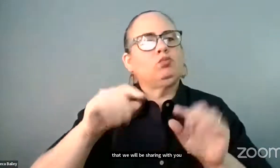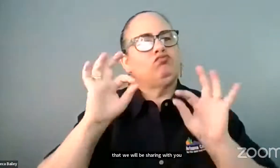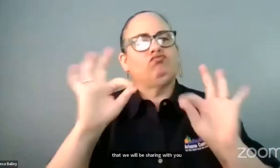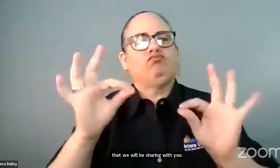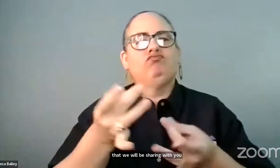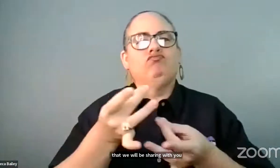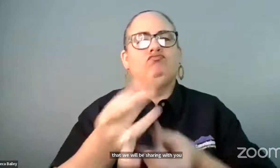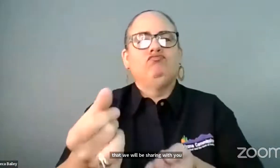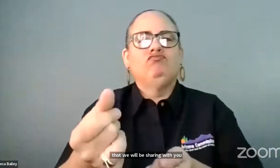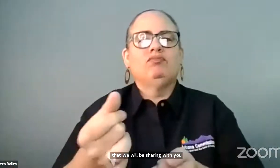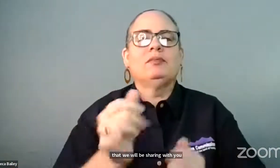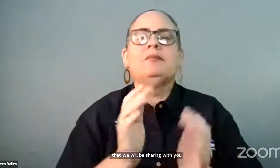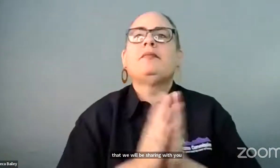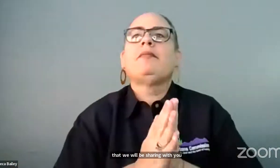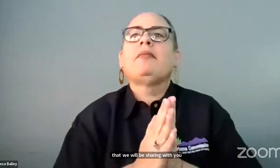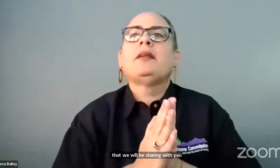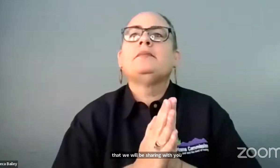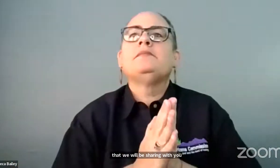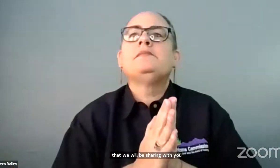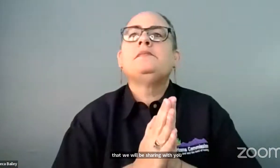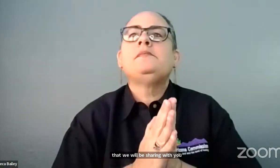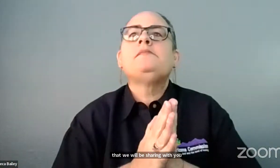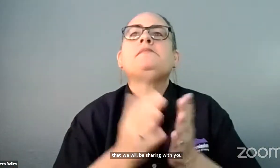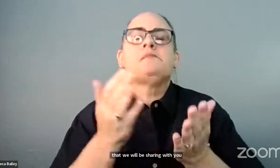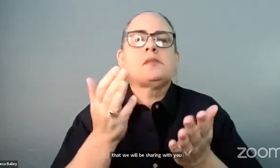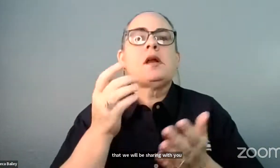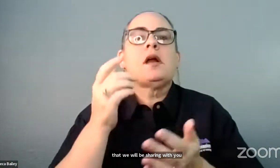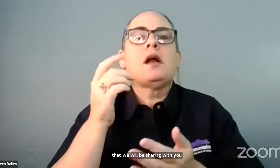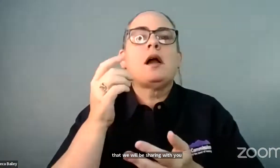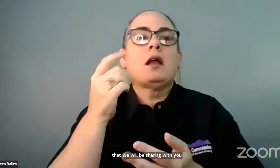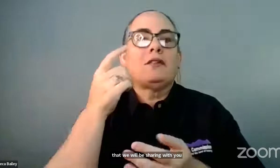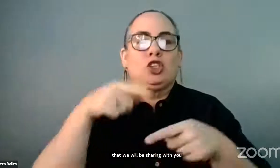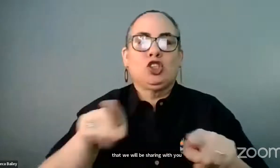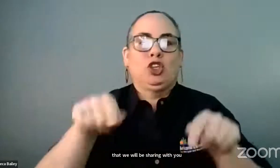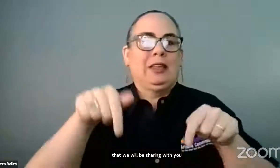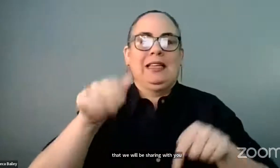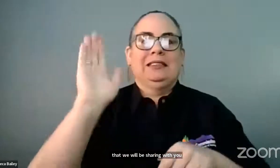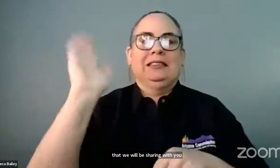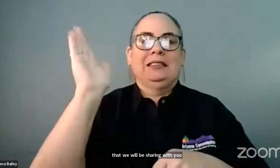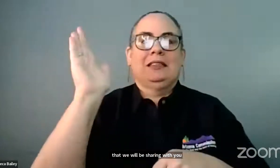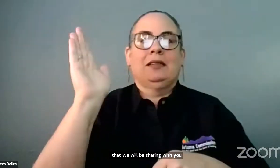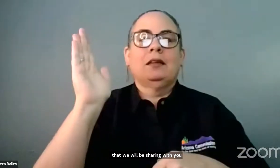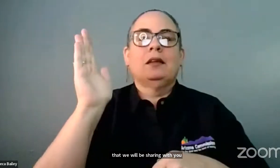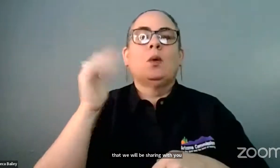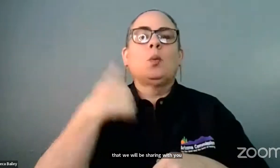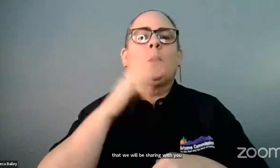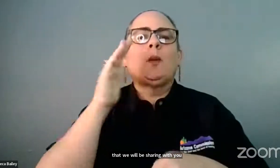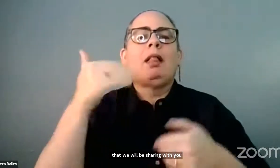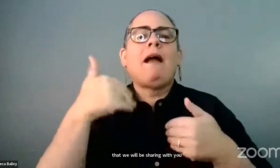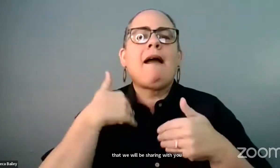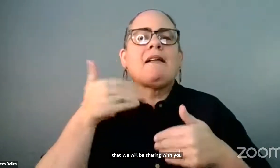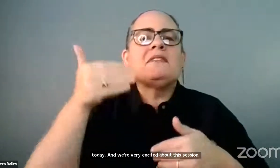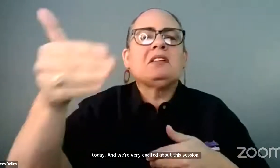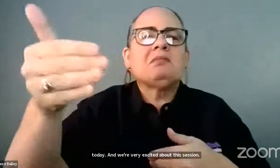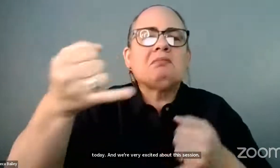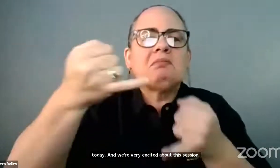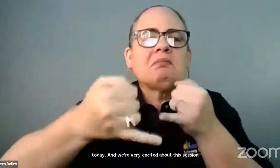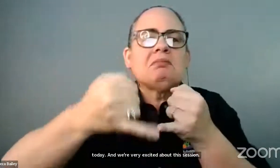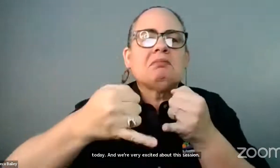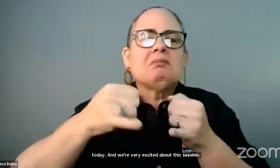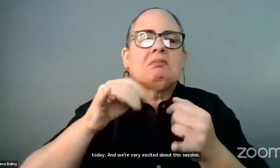Before we start, we wanted to provide some communication tips to ensure that our time together runs smoothly.